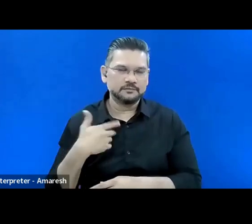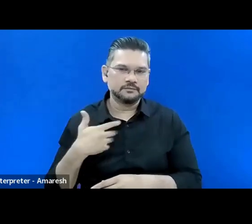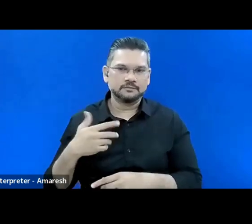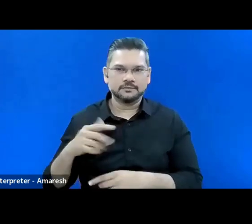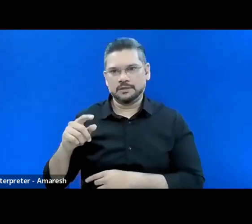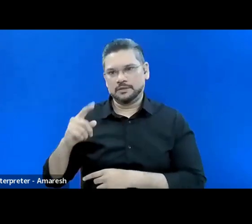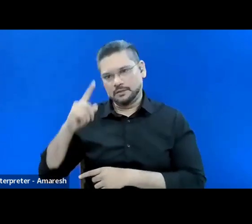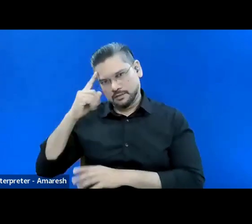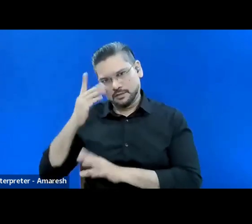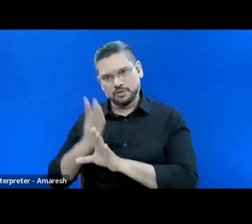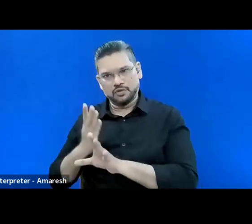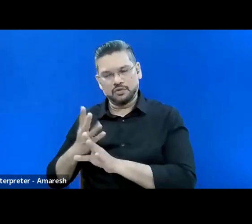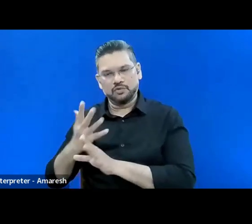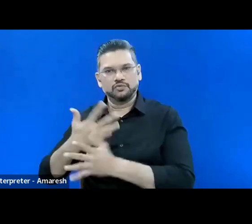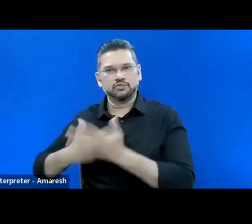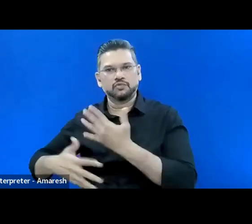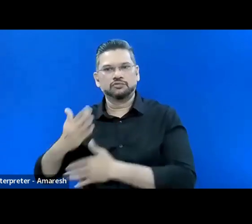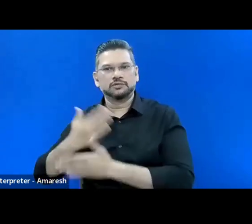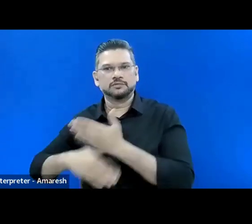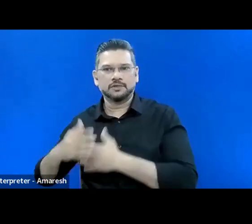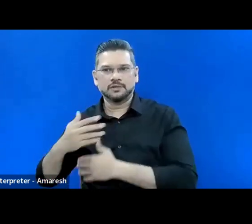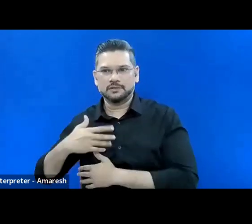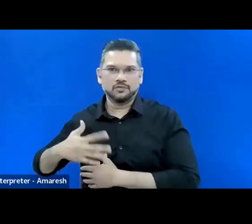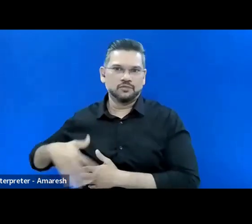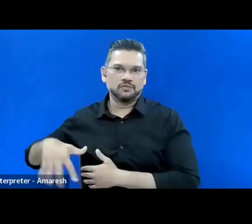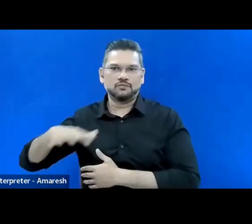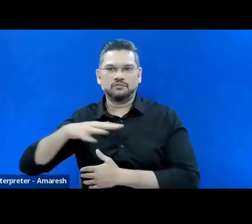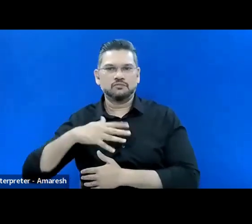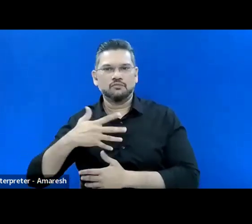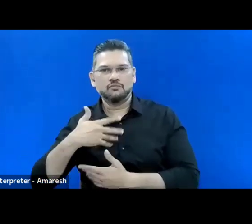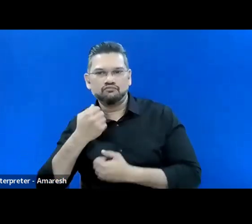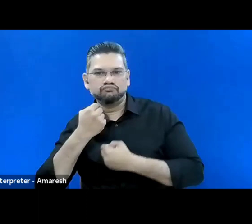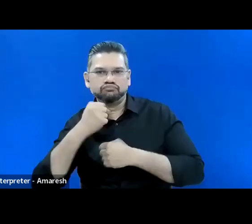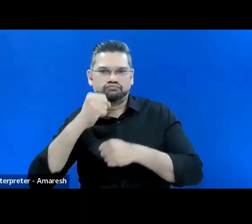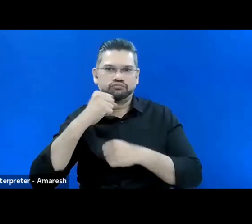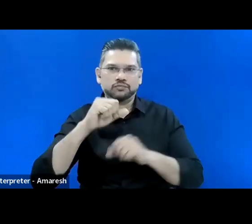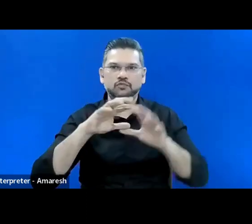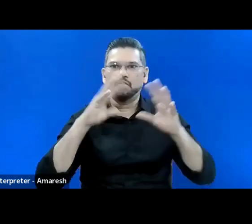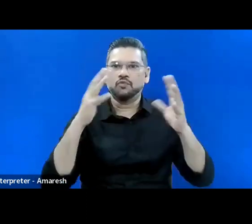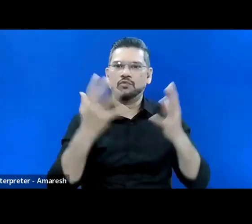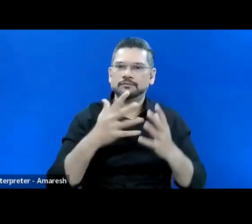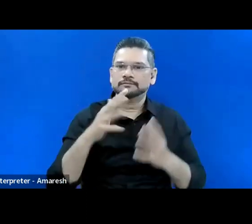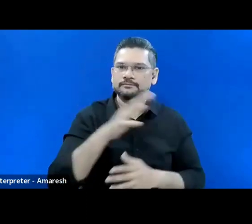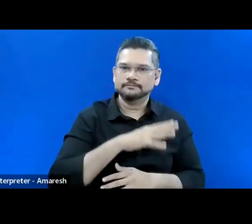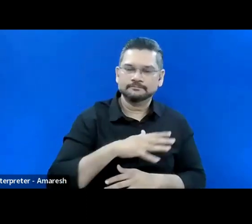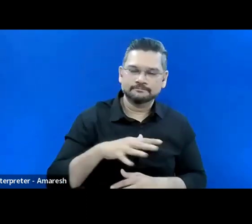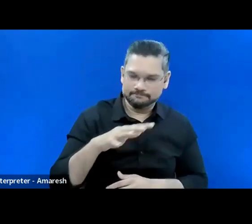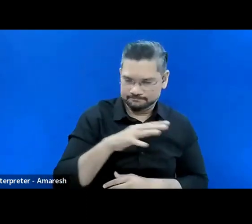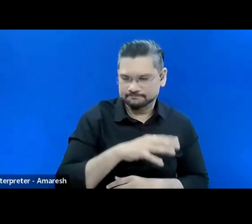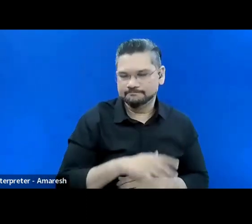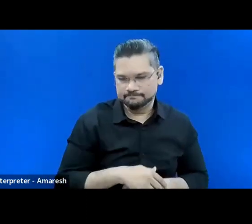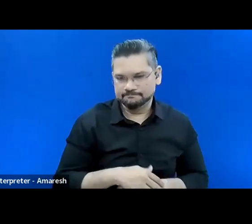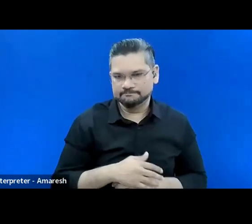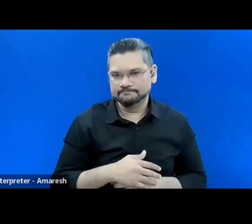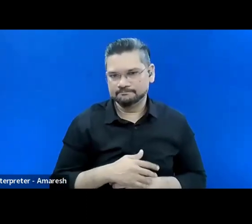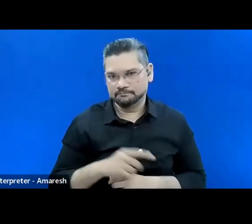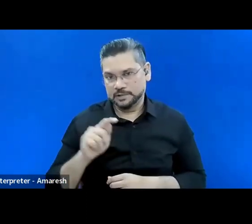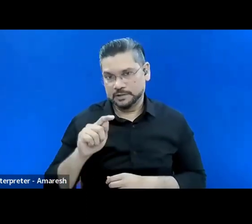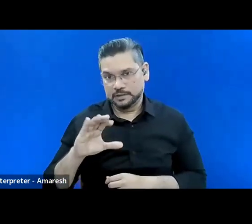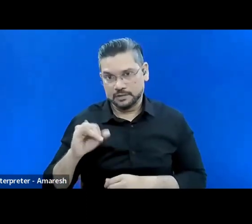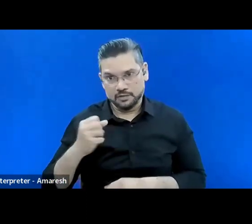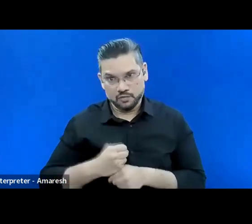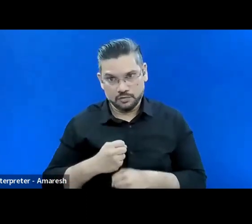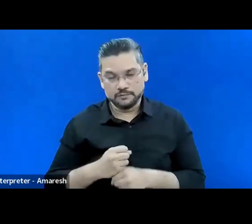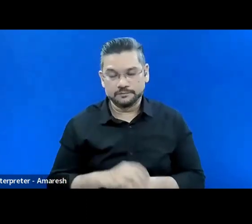disabilities, we envision a momentum for effective participation of youth with psychosocial disabilities. And through this platform,